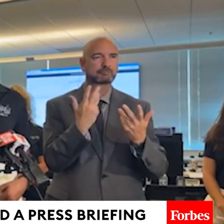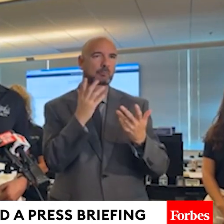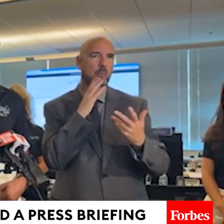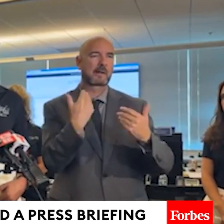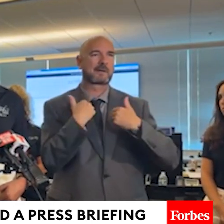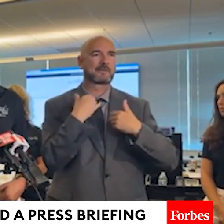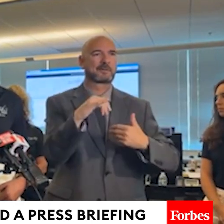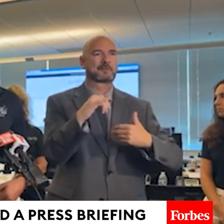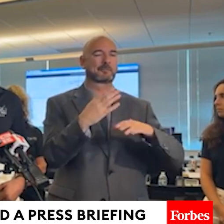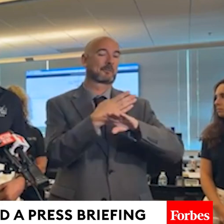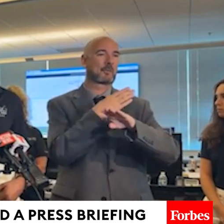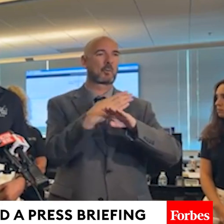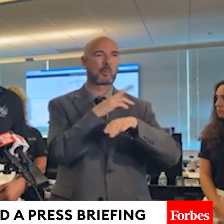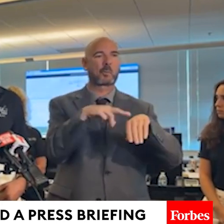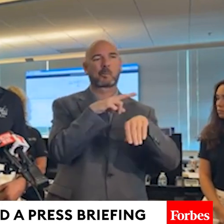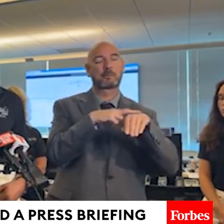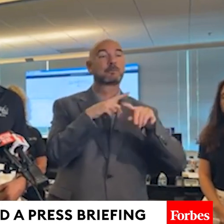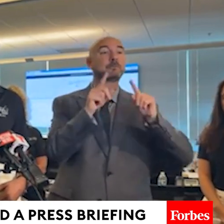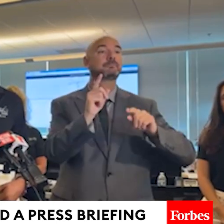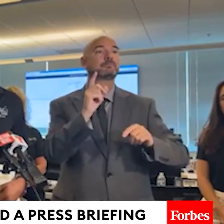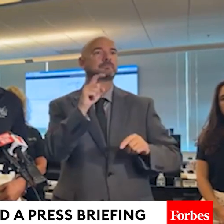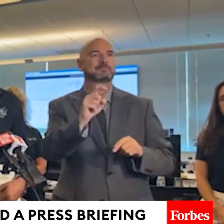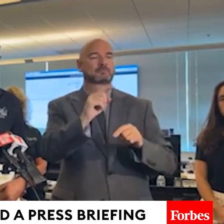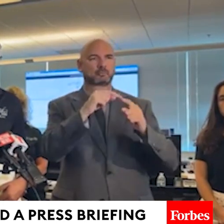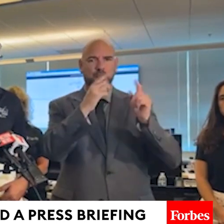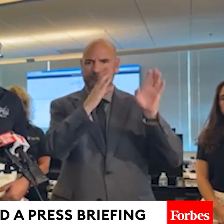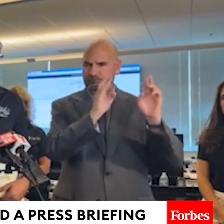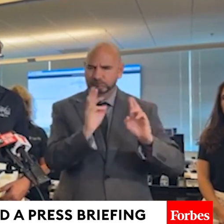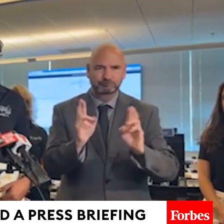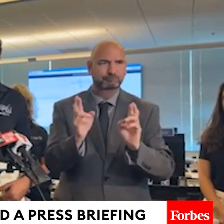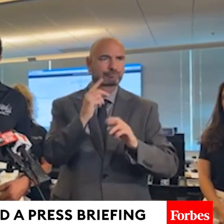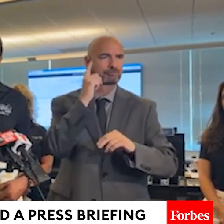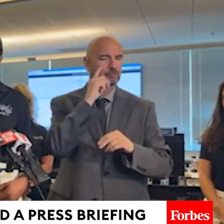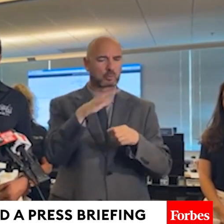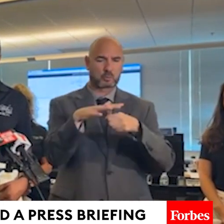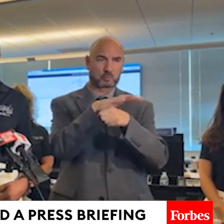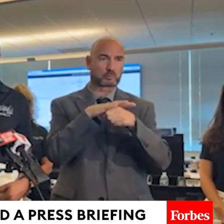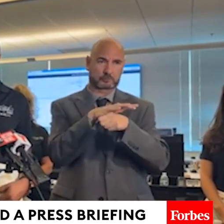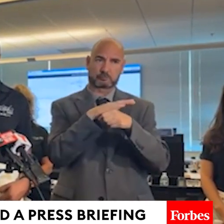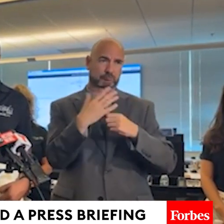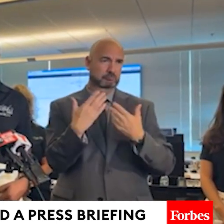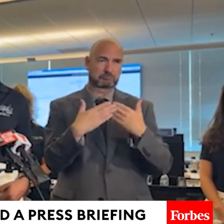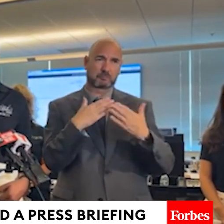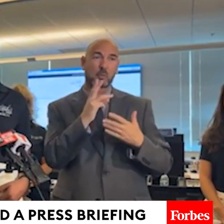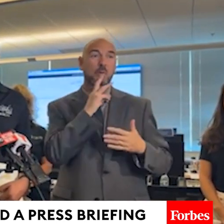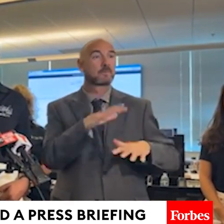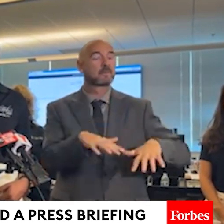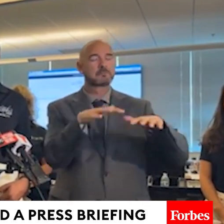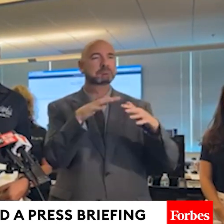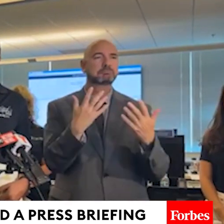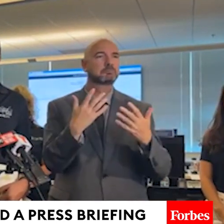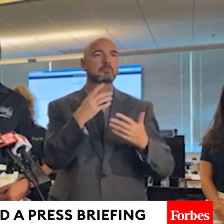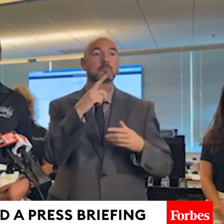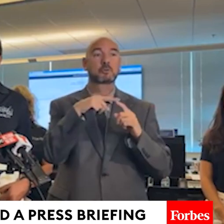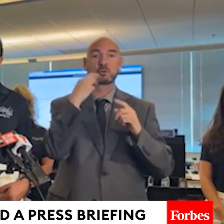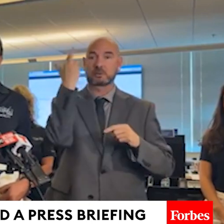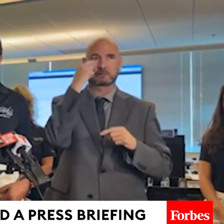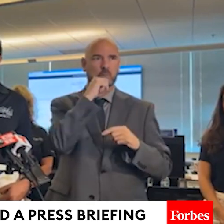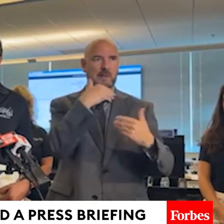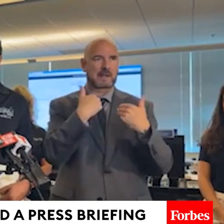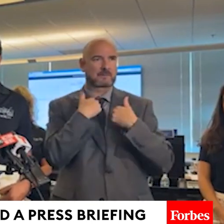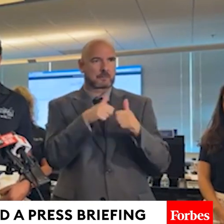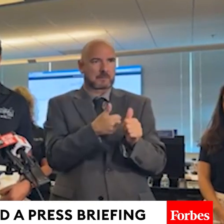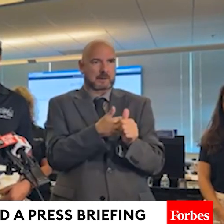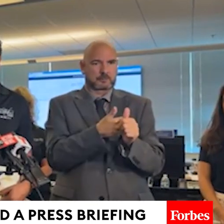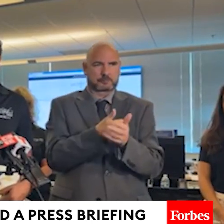have to prepare in areas that don't usually flood. But the reason we didn't have a backup generator is because places